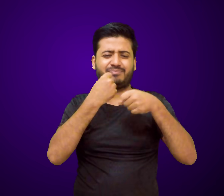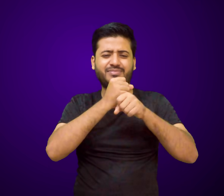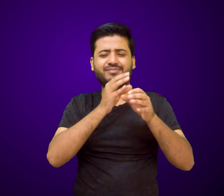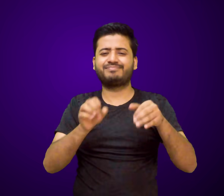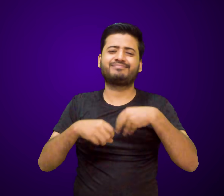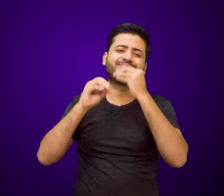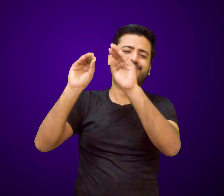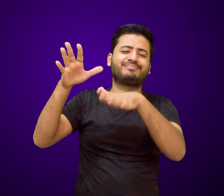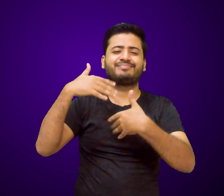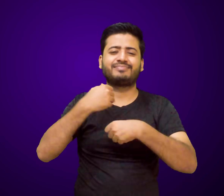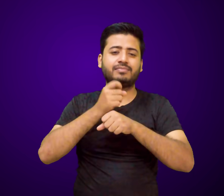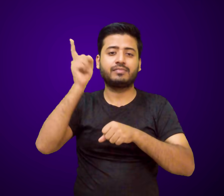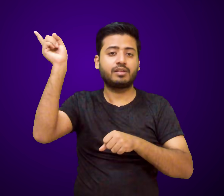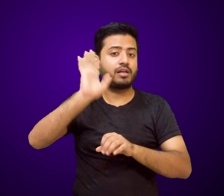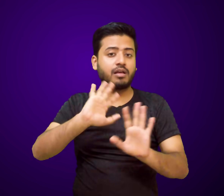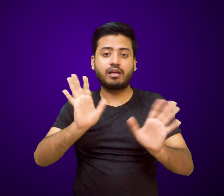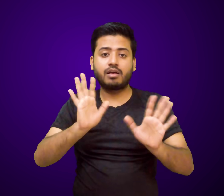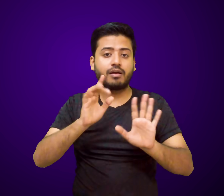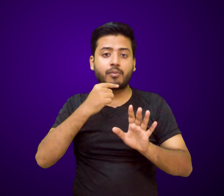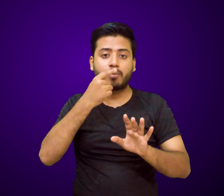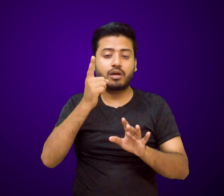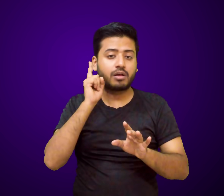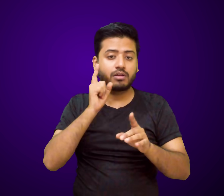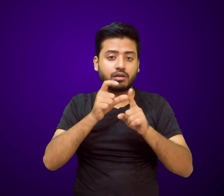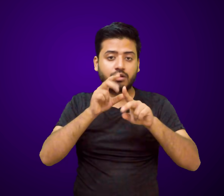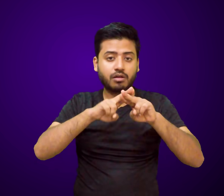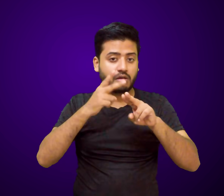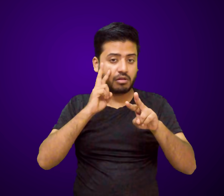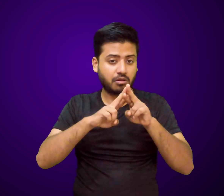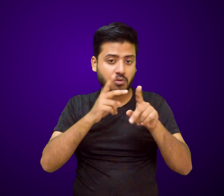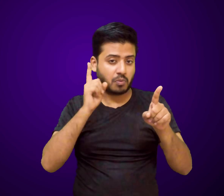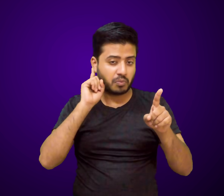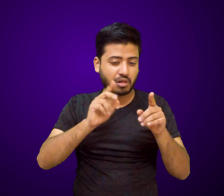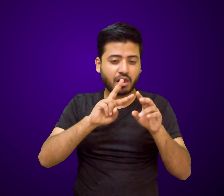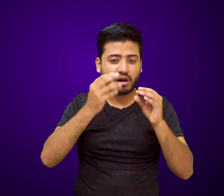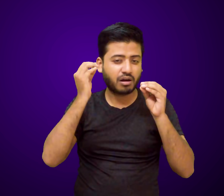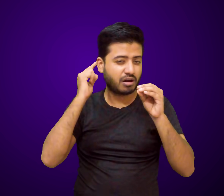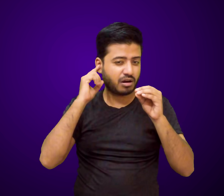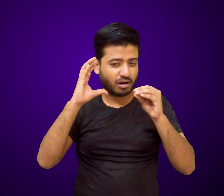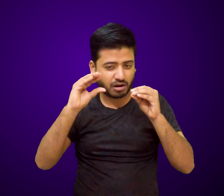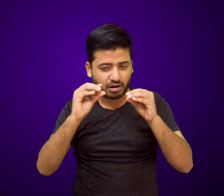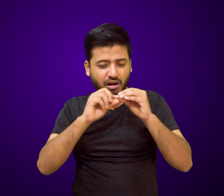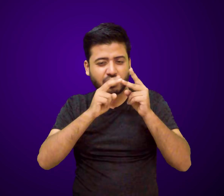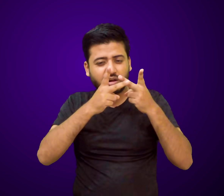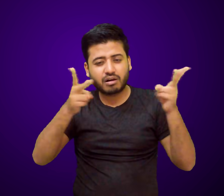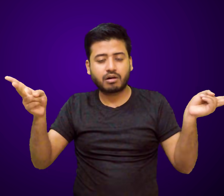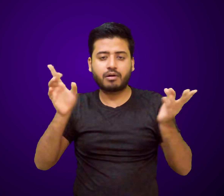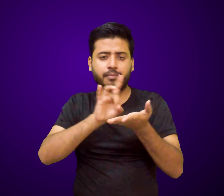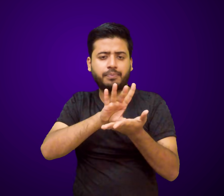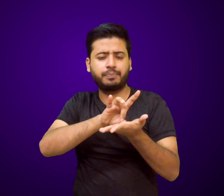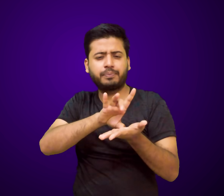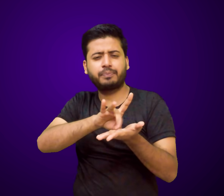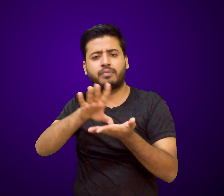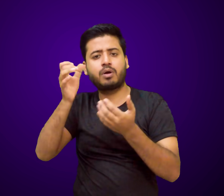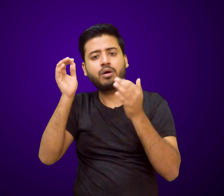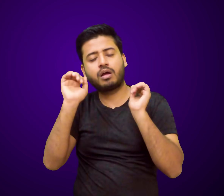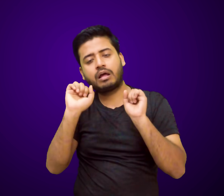Special facilities. Indian Railways provides special amenities like lower berths, wheelchairs at stations, and specially